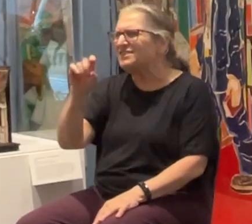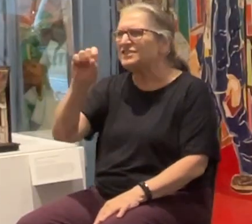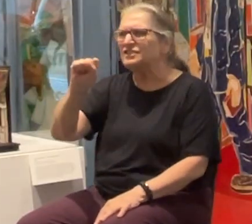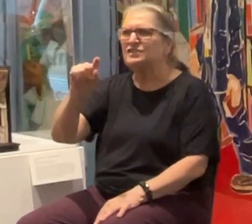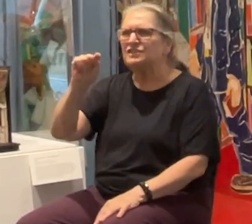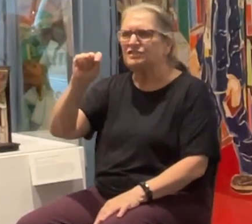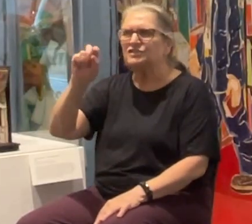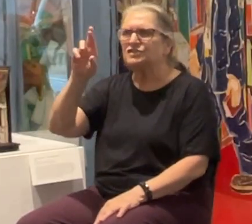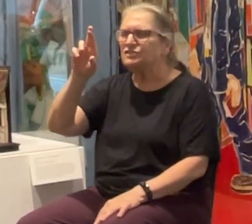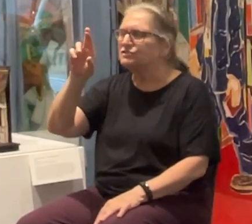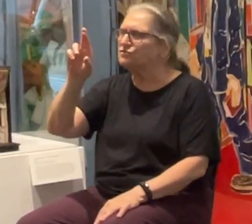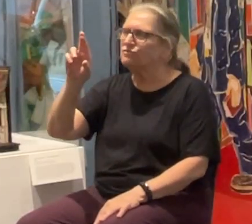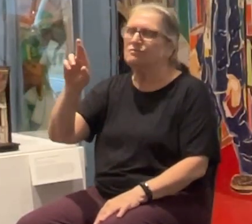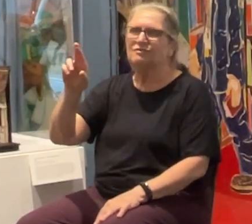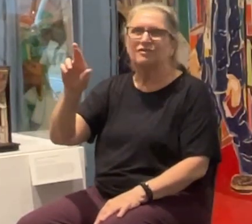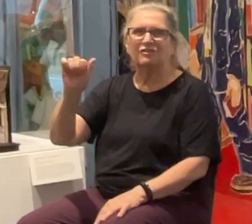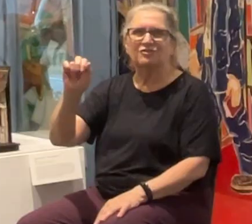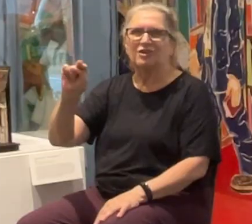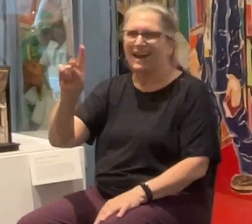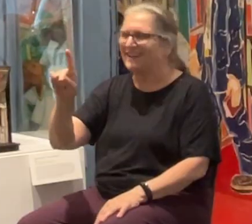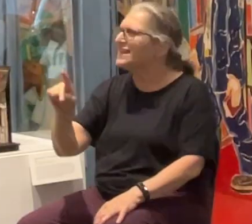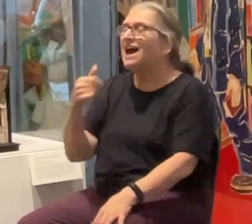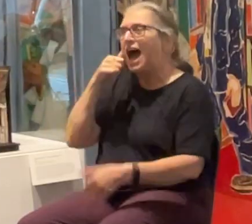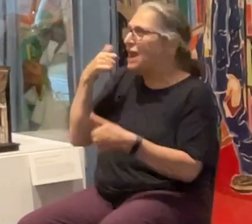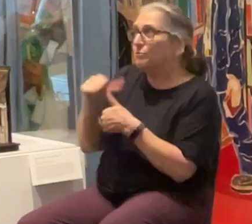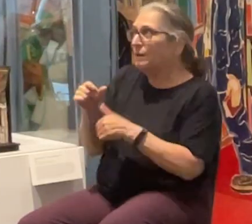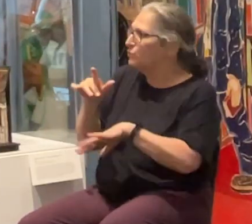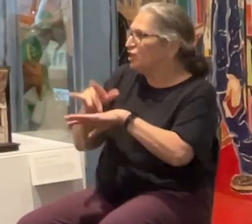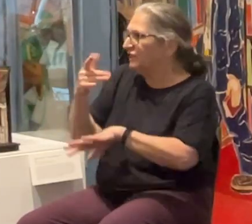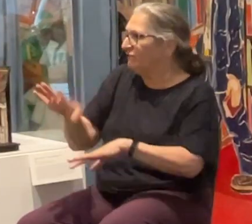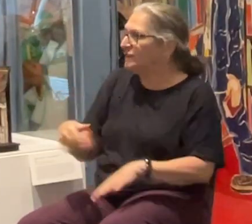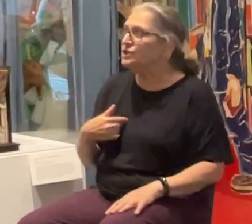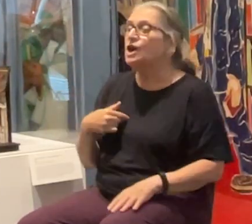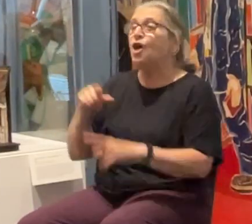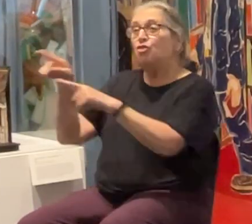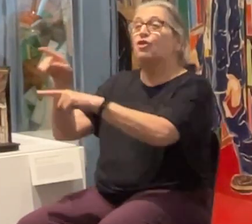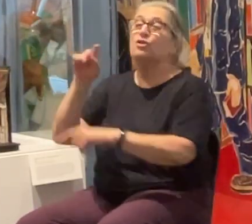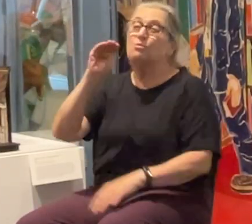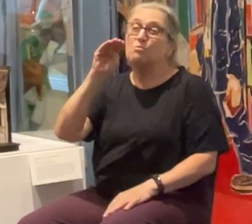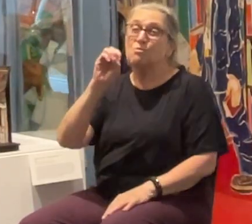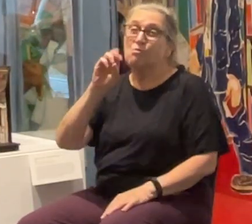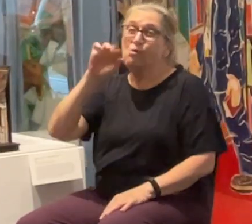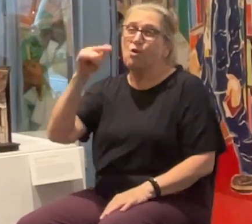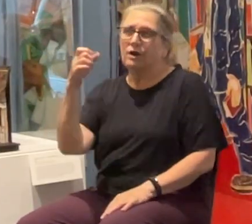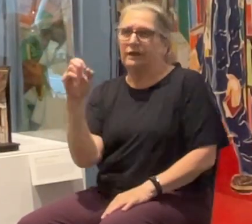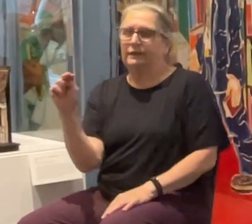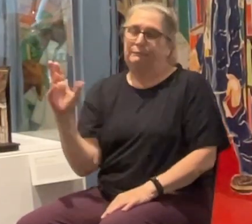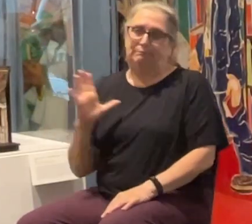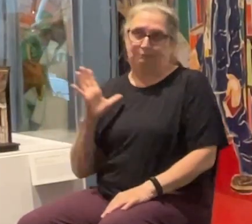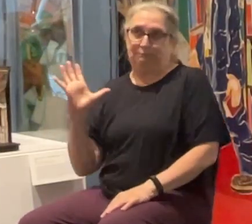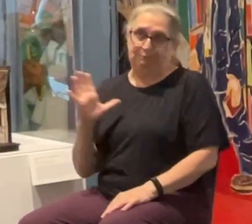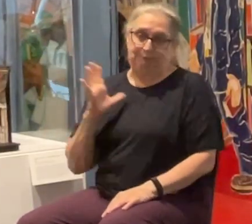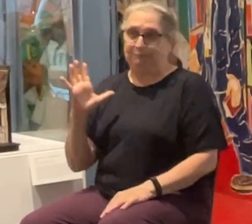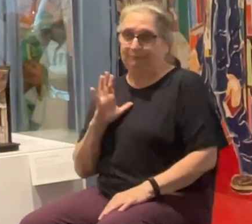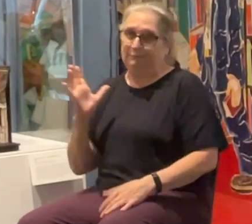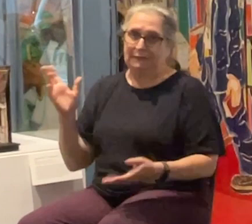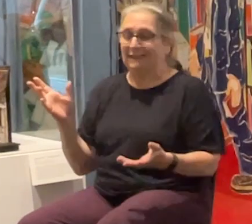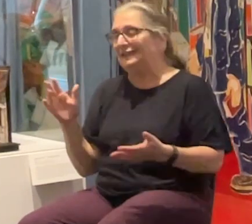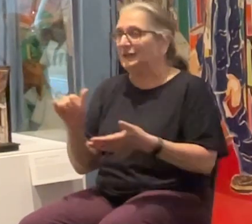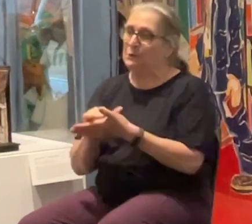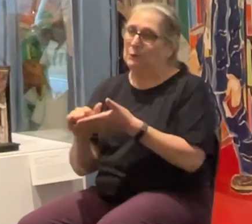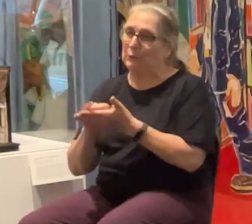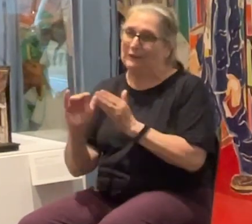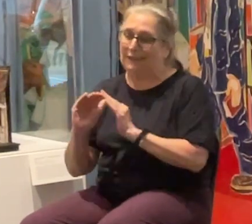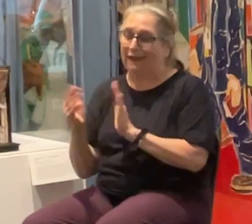there, actually? I don't remember ever going there myself, no. And then the Morgan, of course, is like the toniest place that books can end up in New York City, anyway.